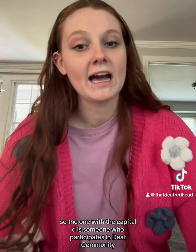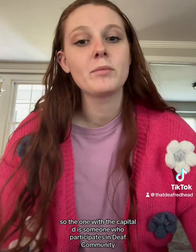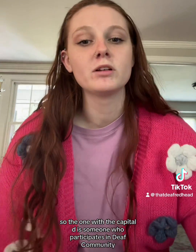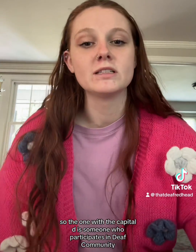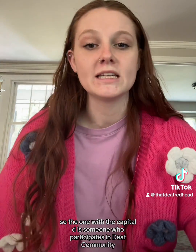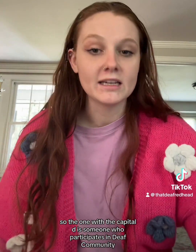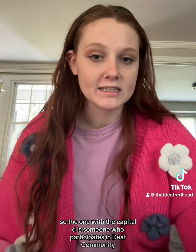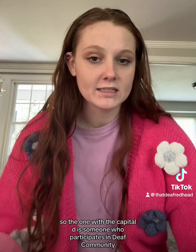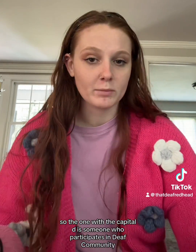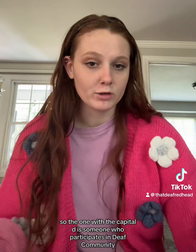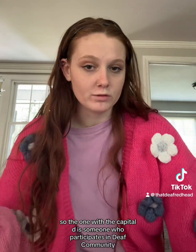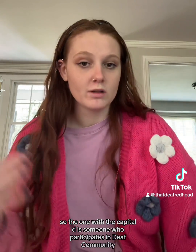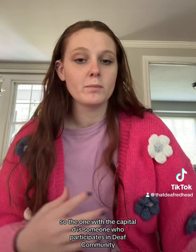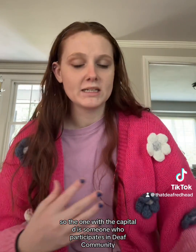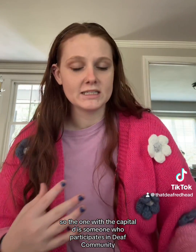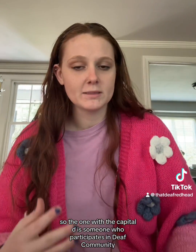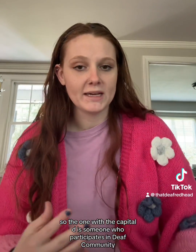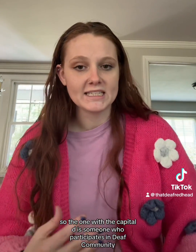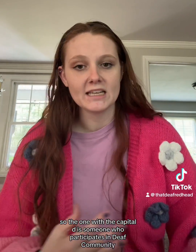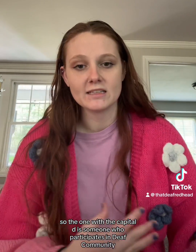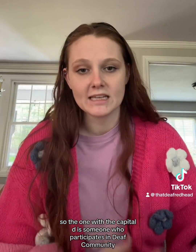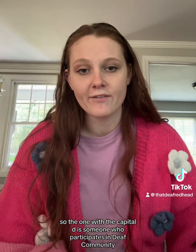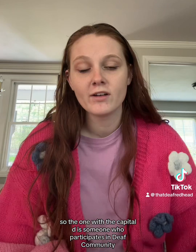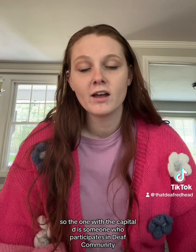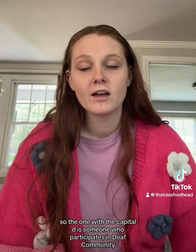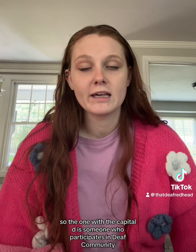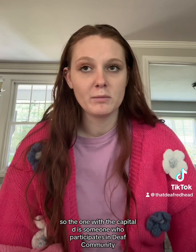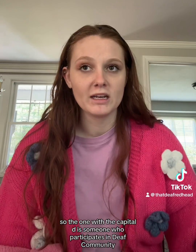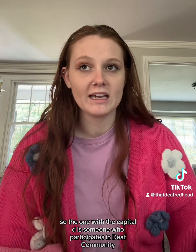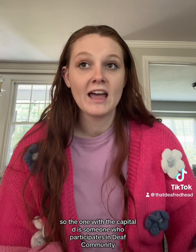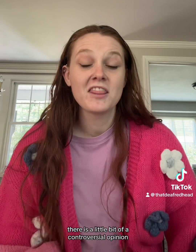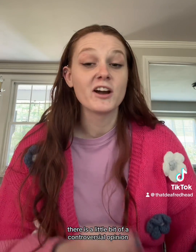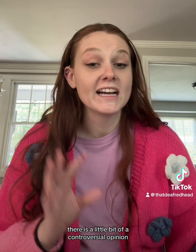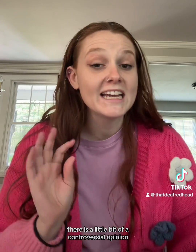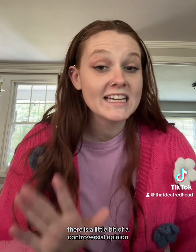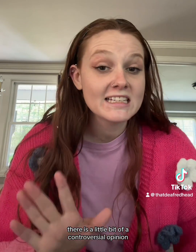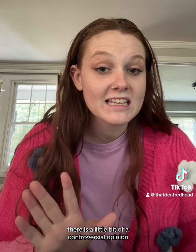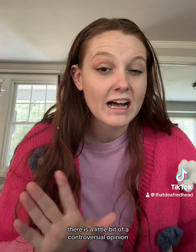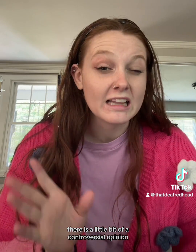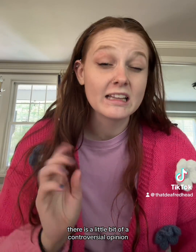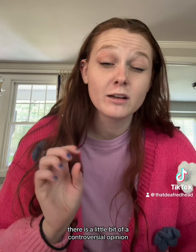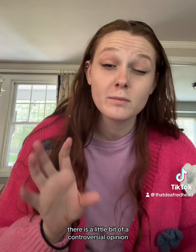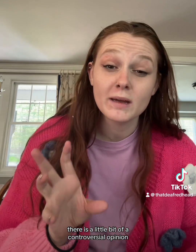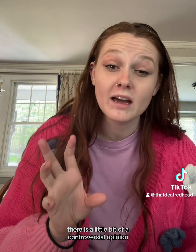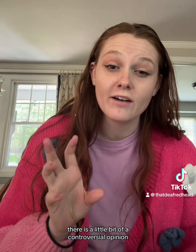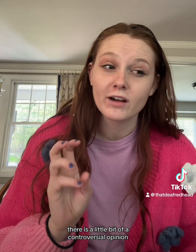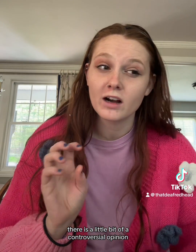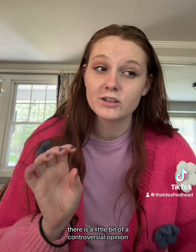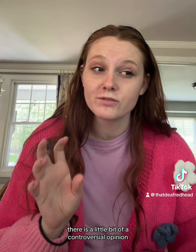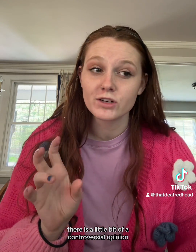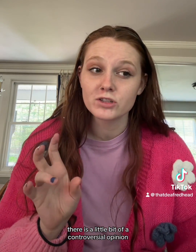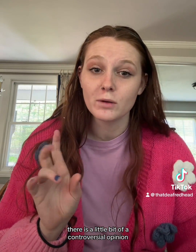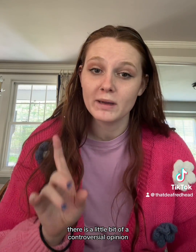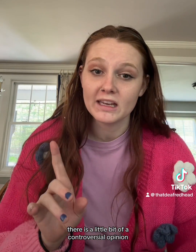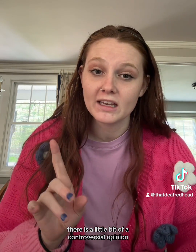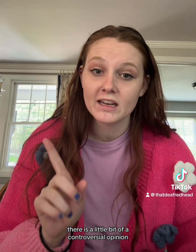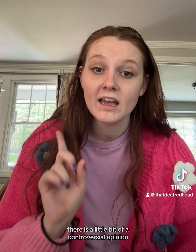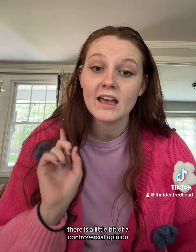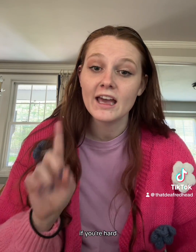capital D is someone who participates in deaf community. There is a little bit of a controversial opinion if